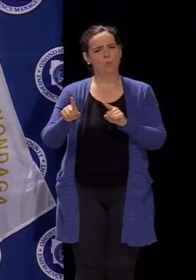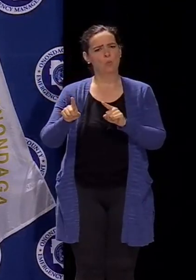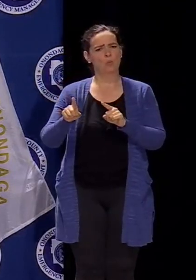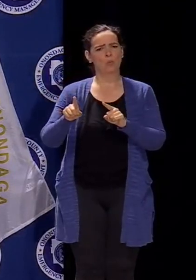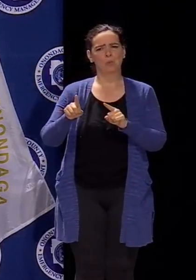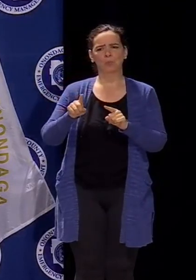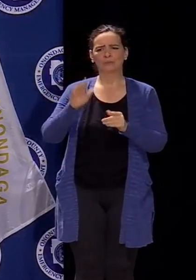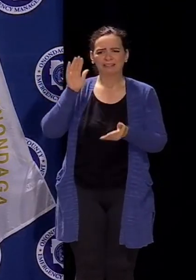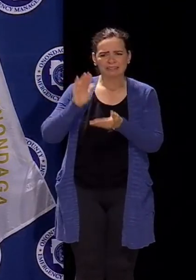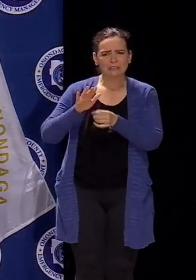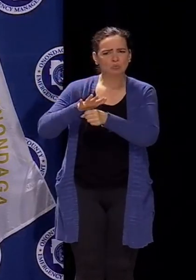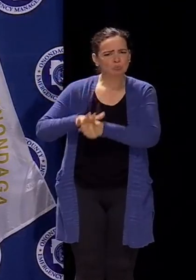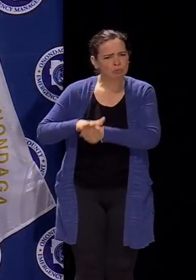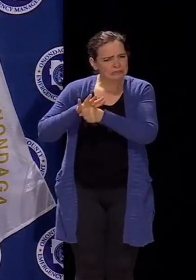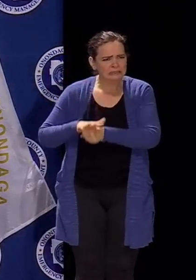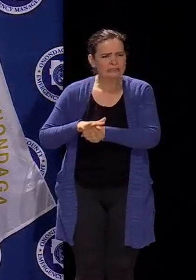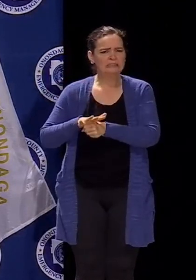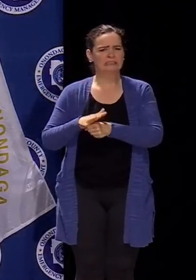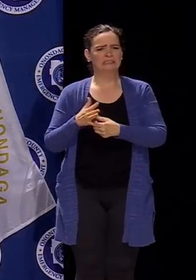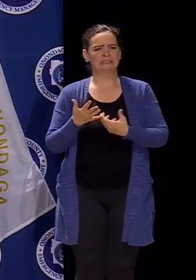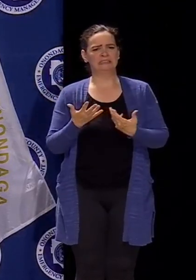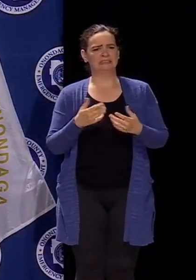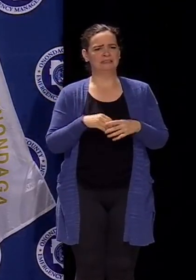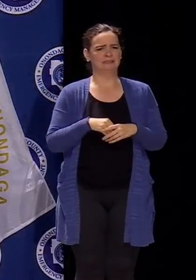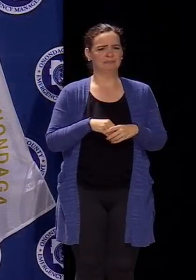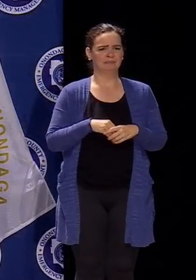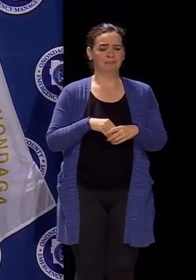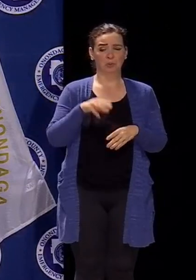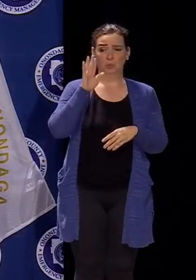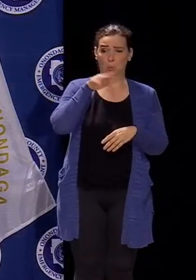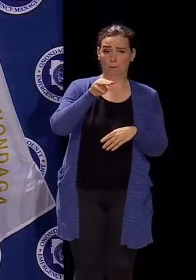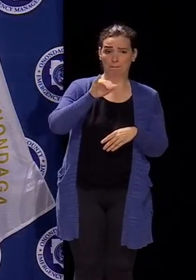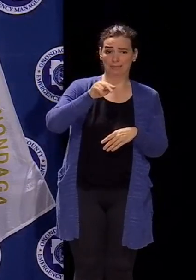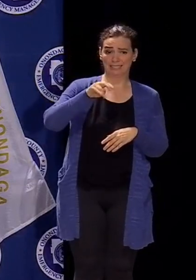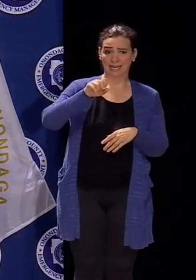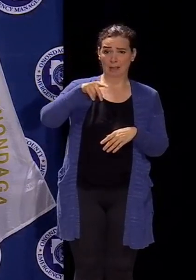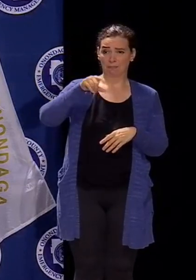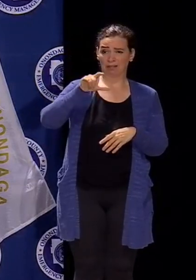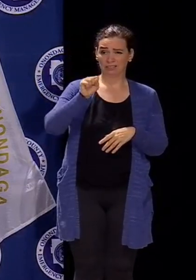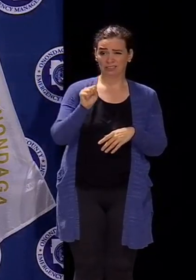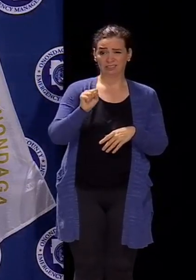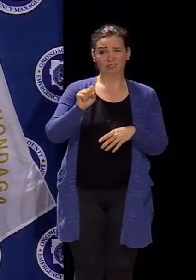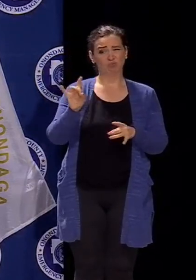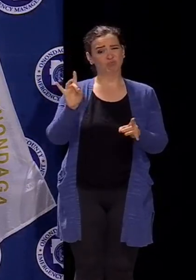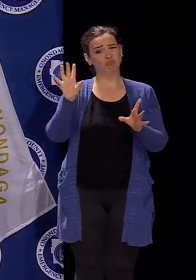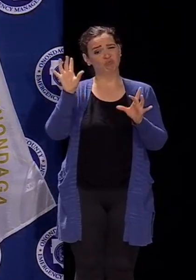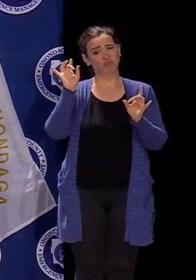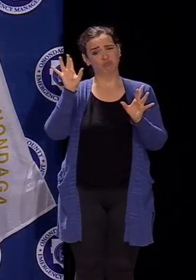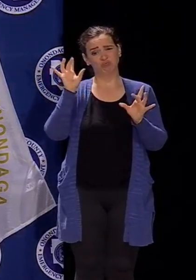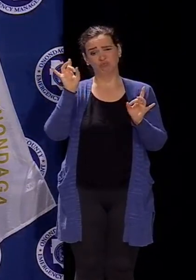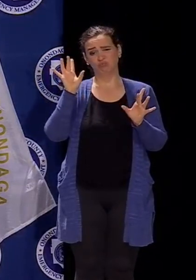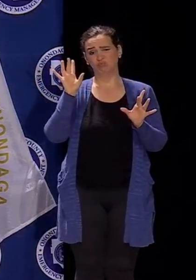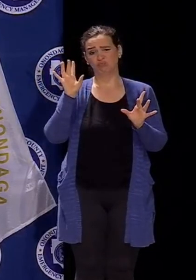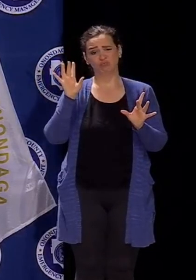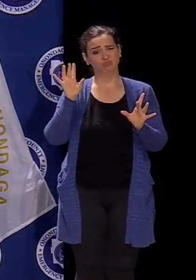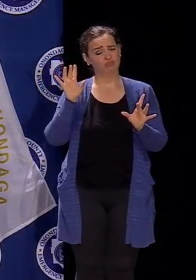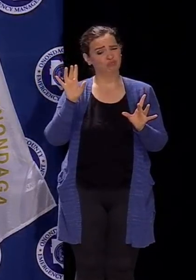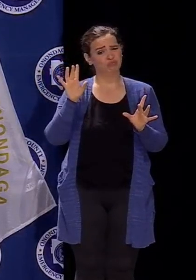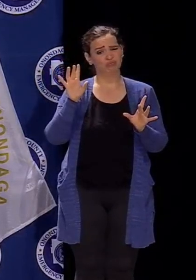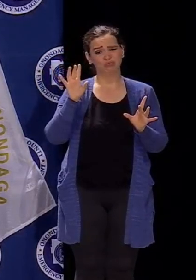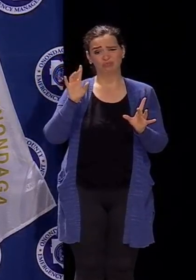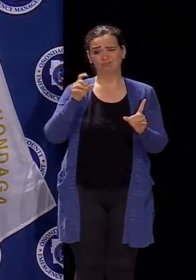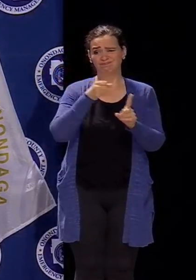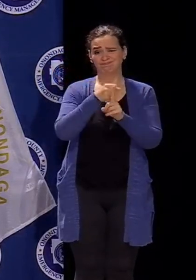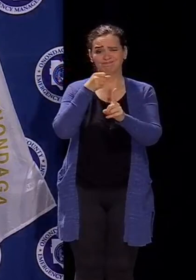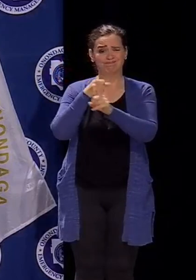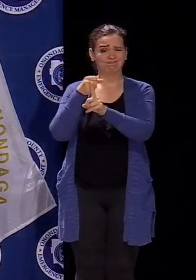what happened in Minneapolis, and it's impacting everybody differently. And a